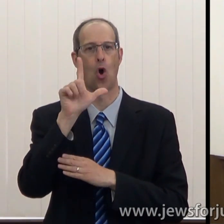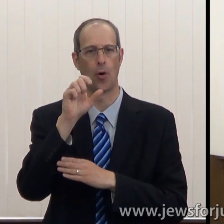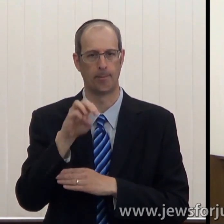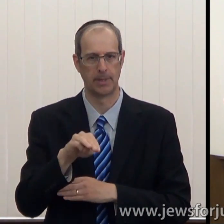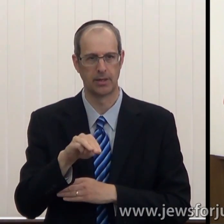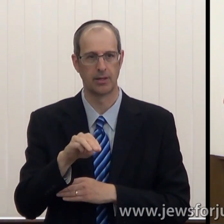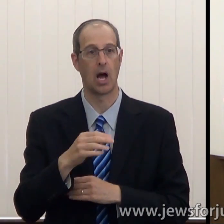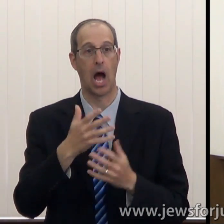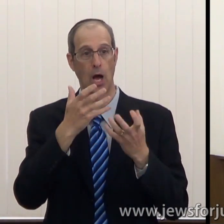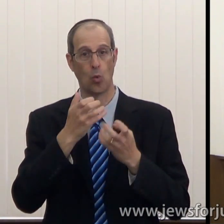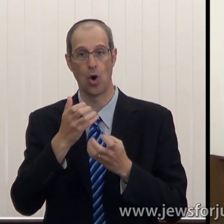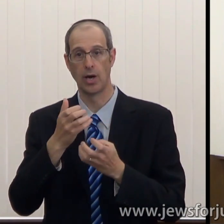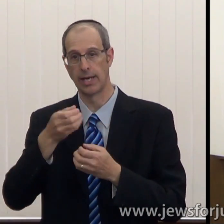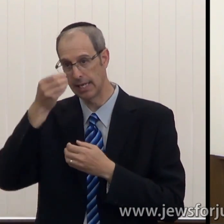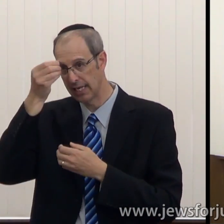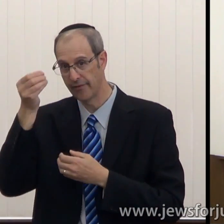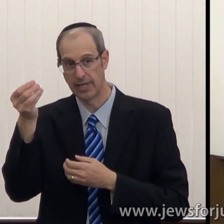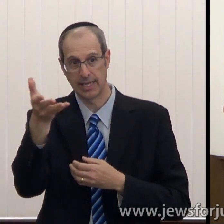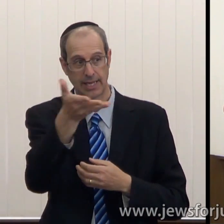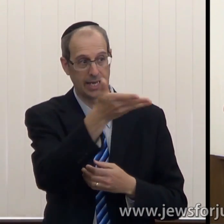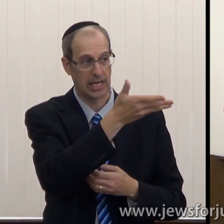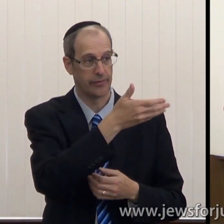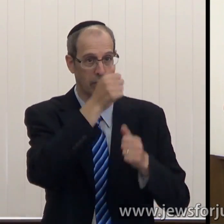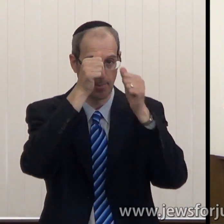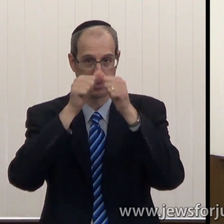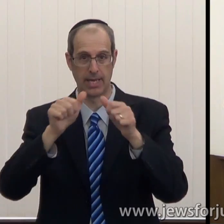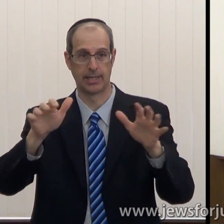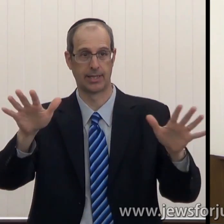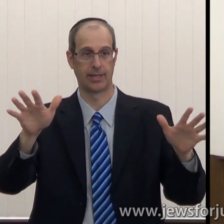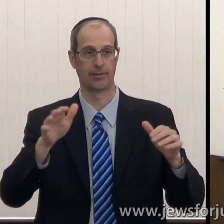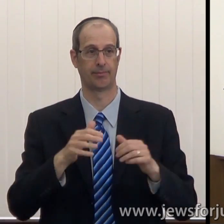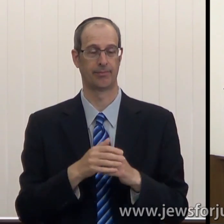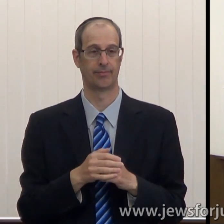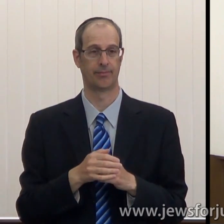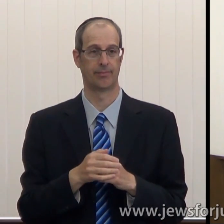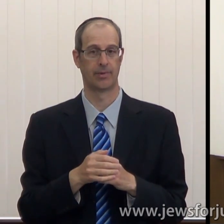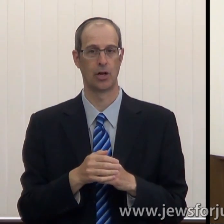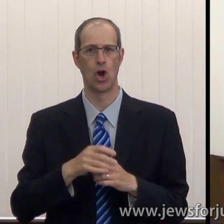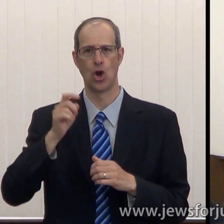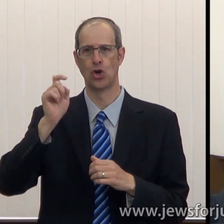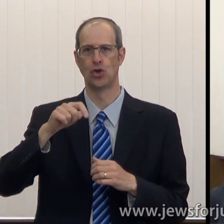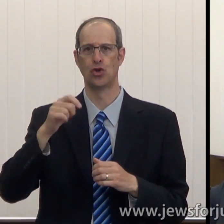I want to give each of us a bracha, a blessing, that we should be